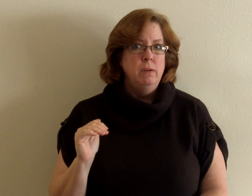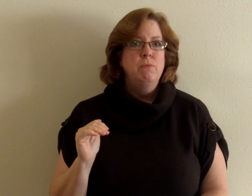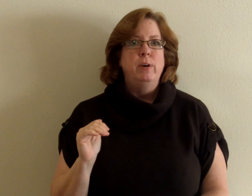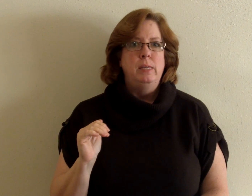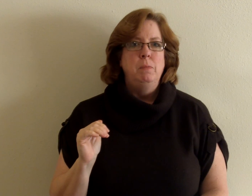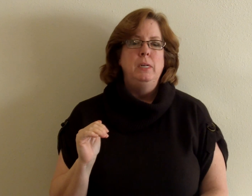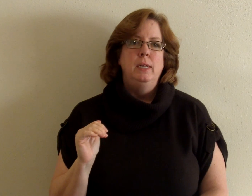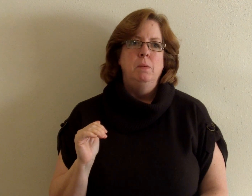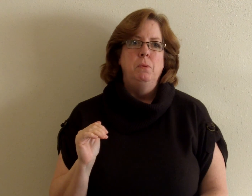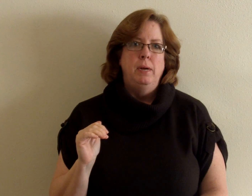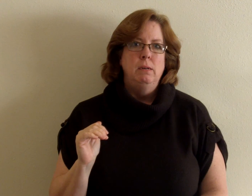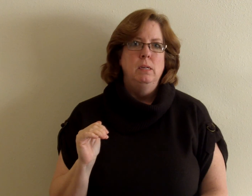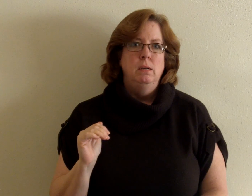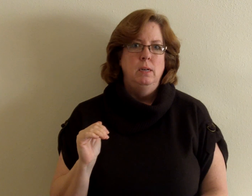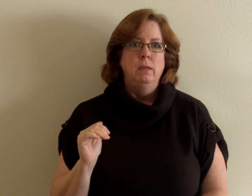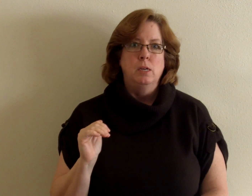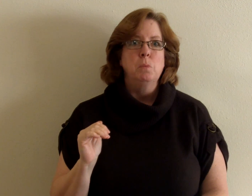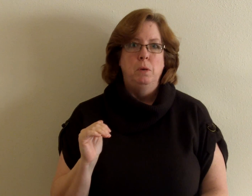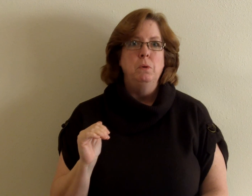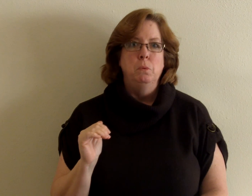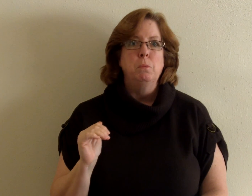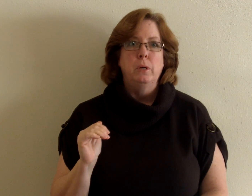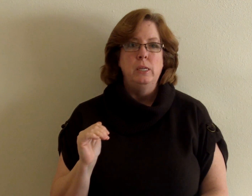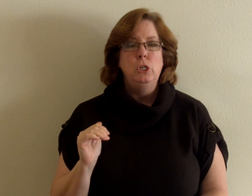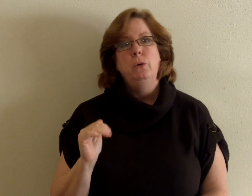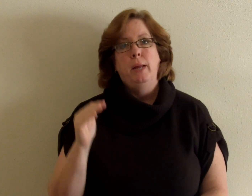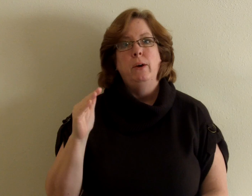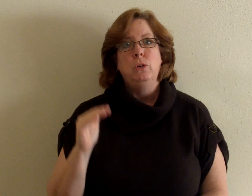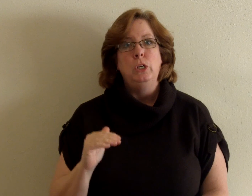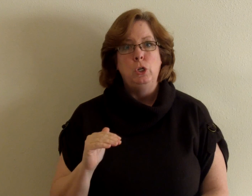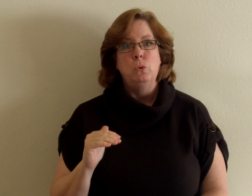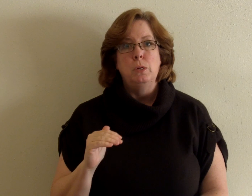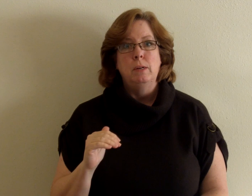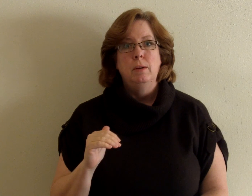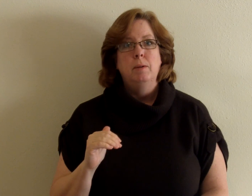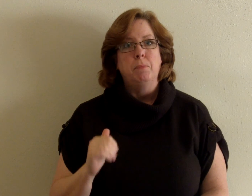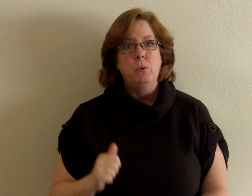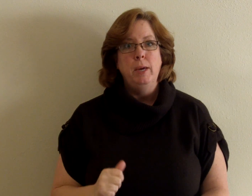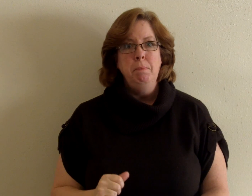find somebody to help you out to explain what a rubric is to you and how you need to use it. Okay?